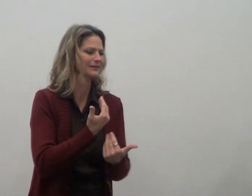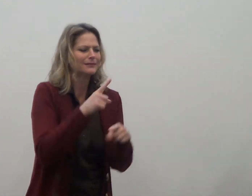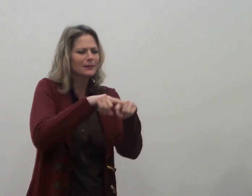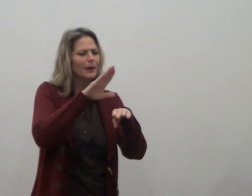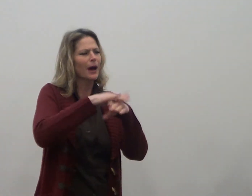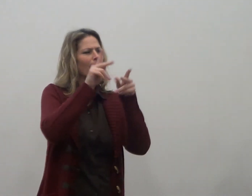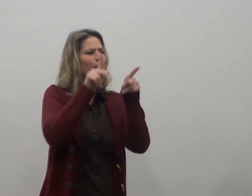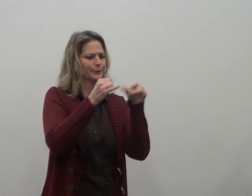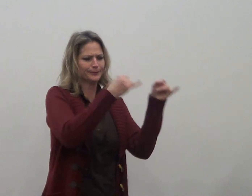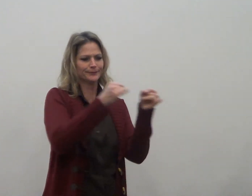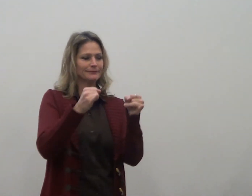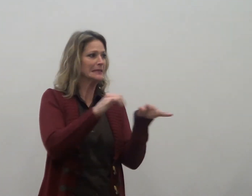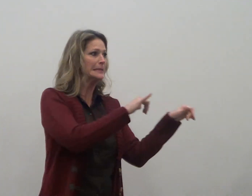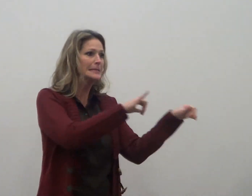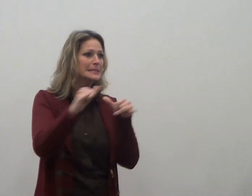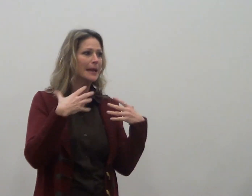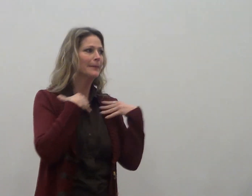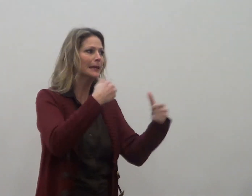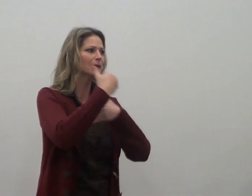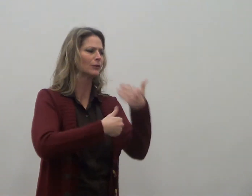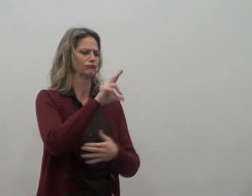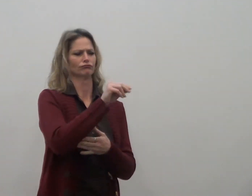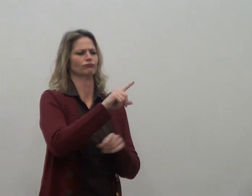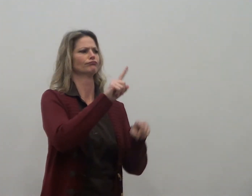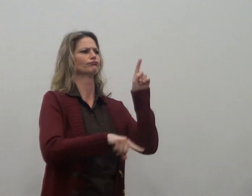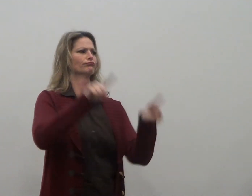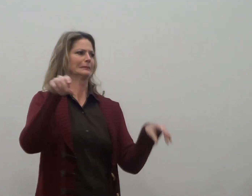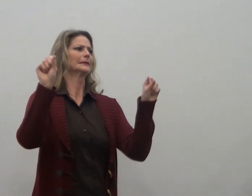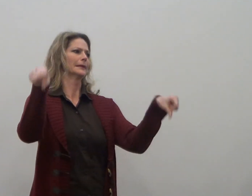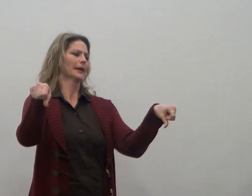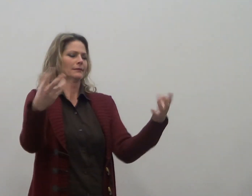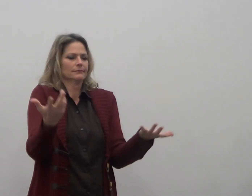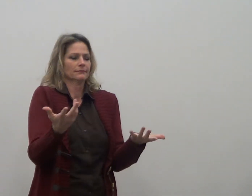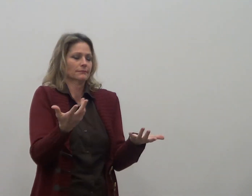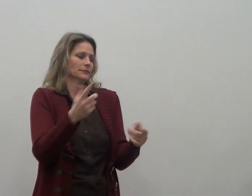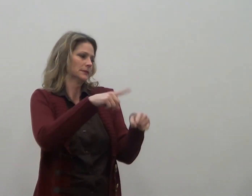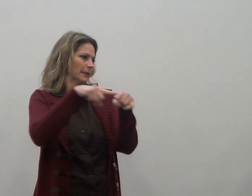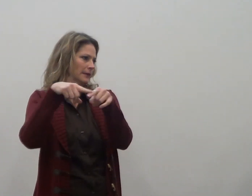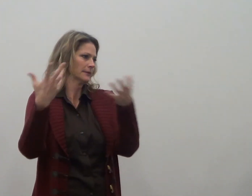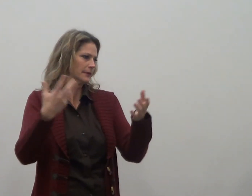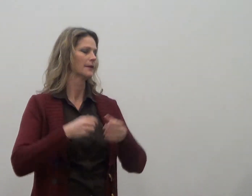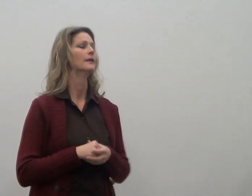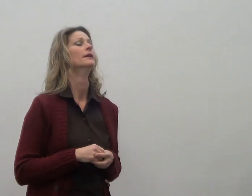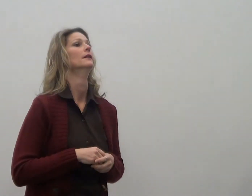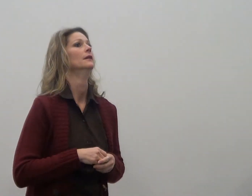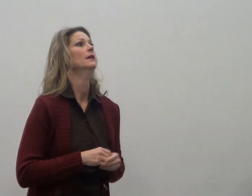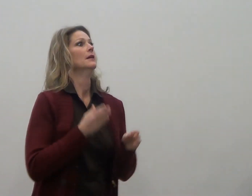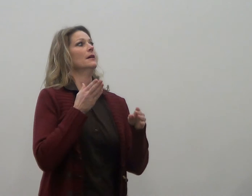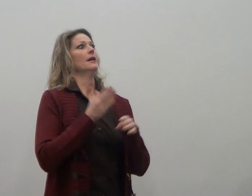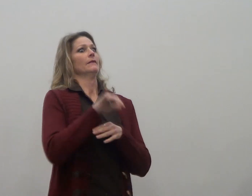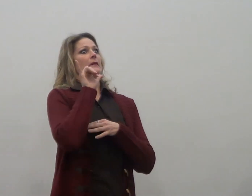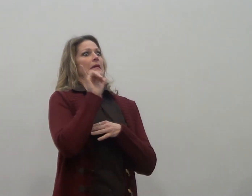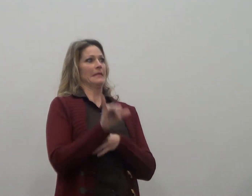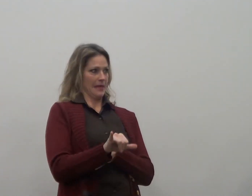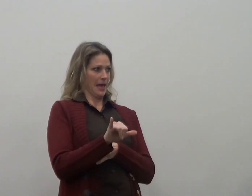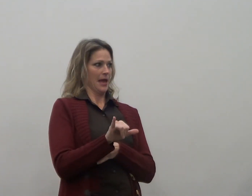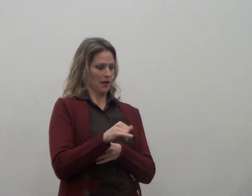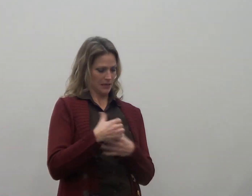people, depending on like your healing. I don't know. And then after that, you're going to have a checkup to get your external